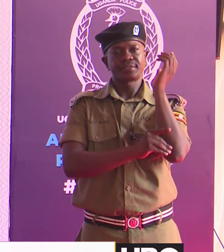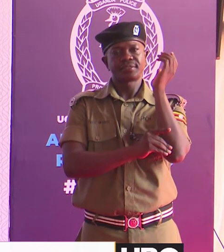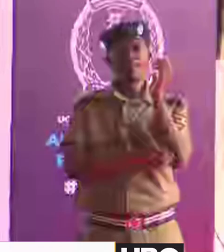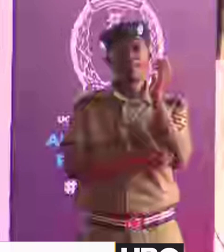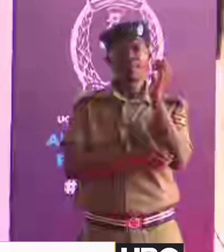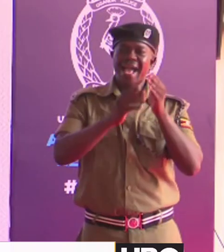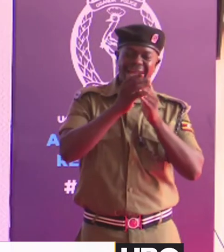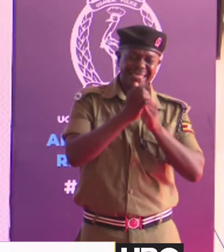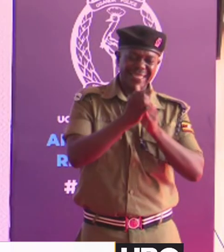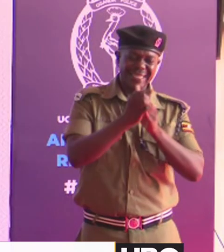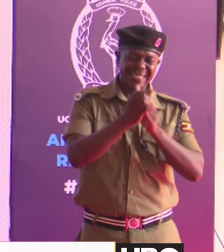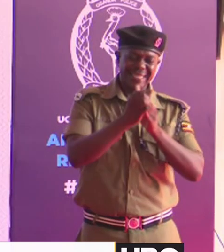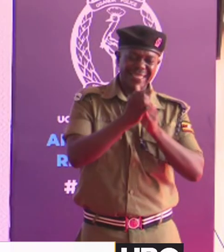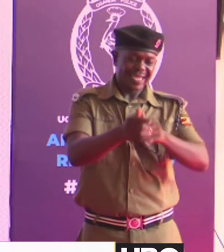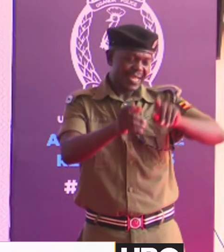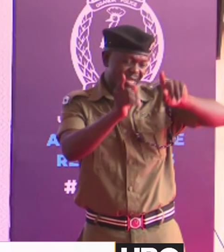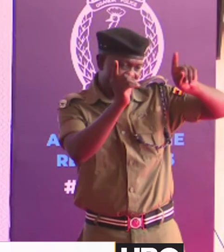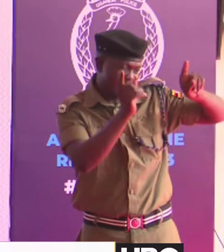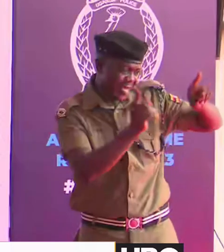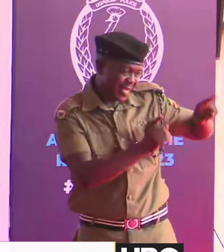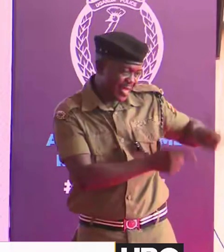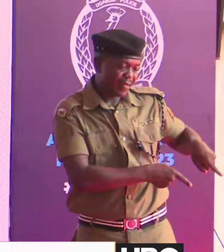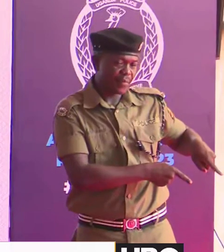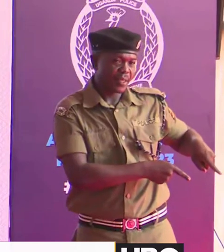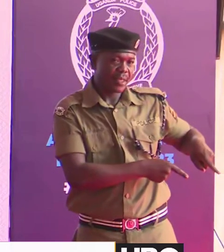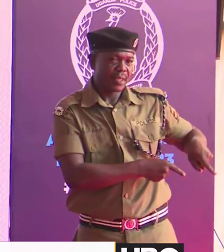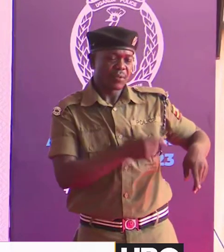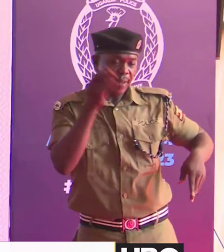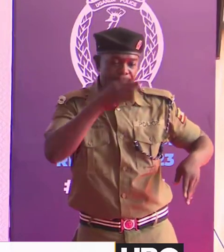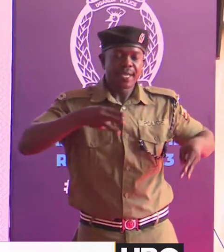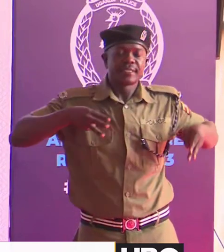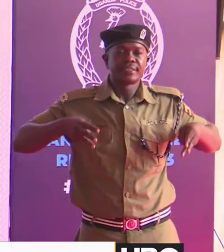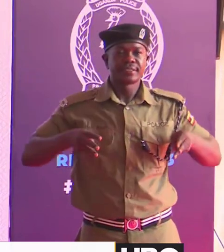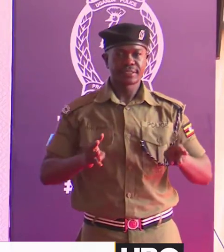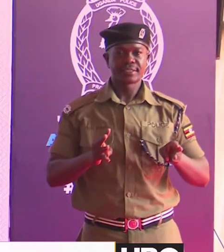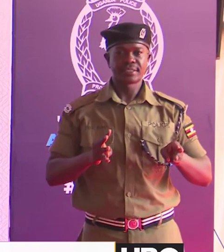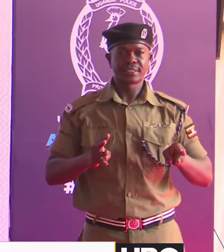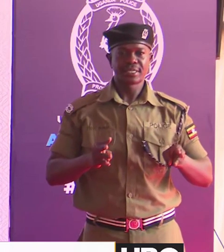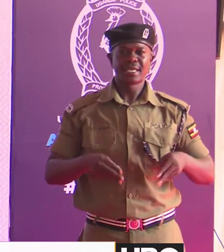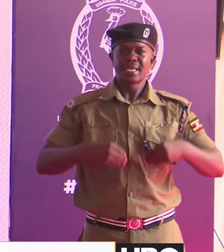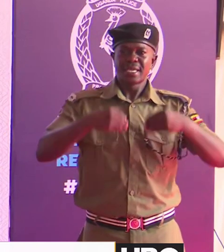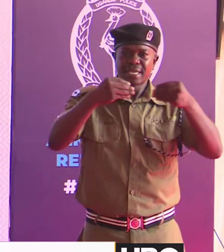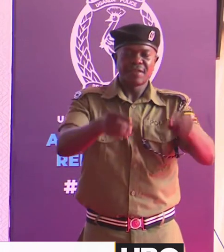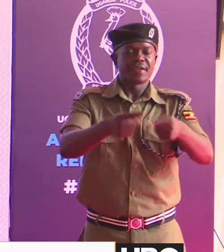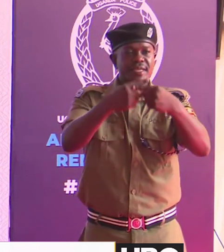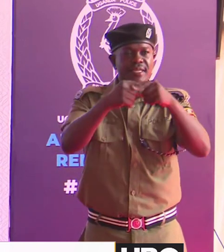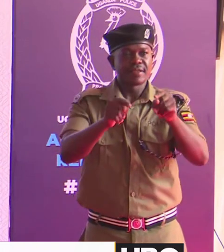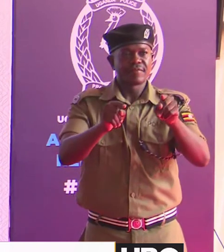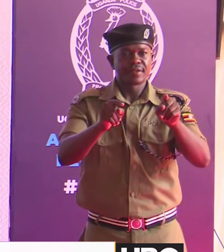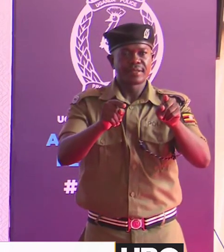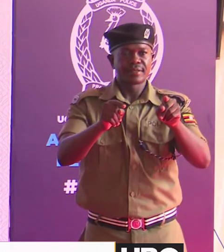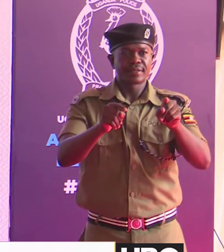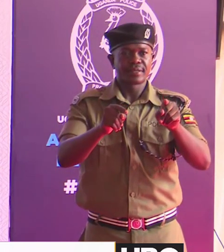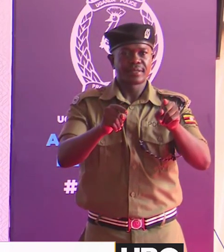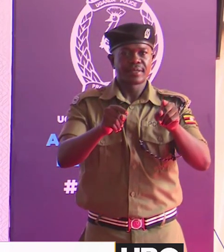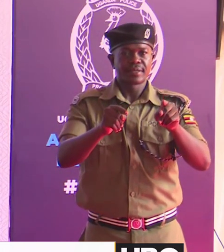has led to the elimination of the soil bucket system, providing 68% coverage of waterborne